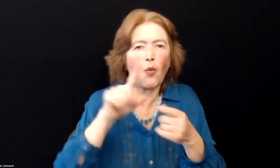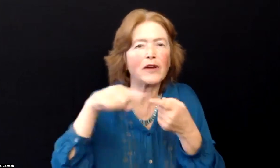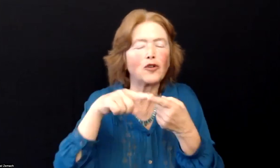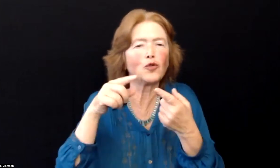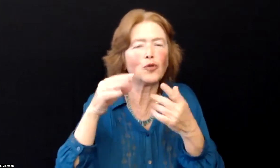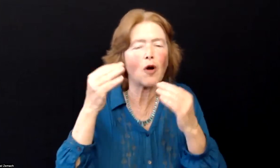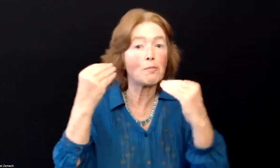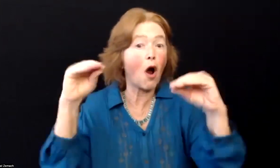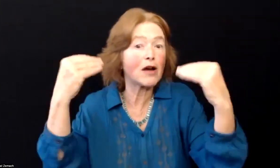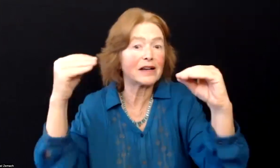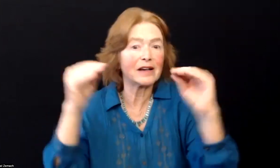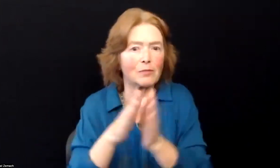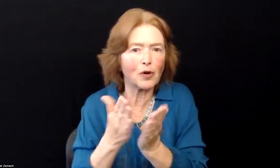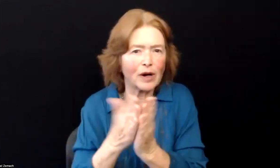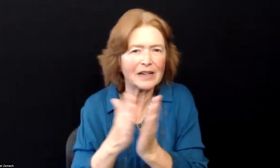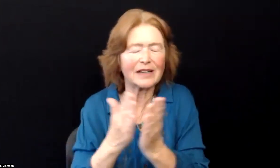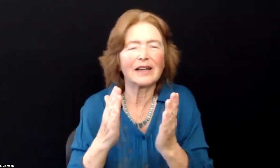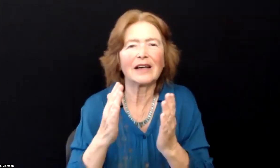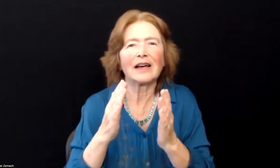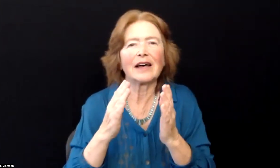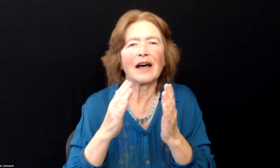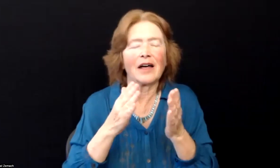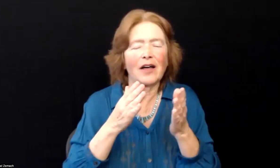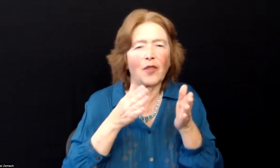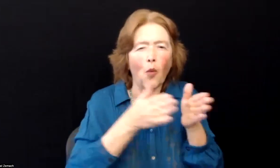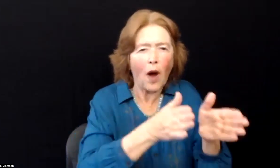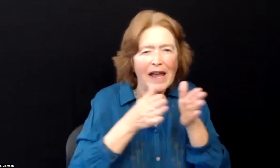When marketing a book, there's different